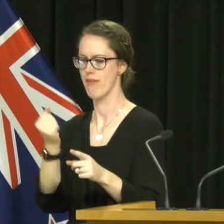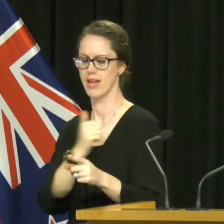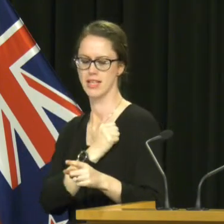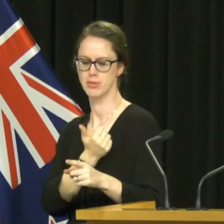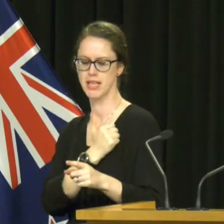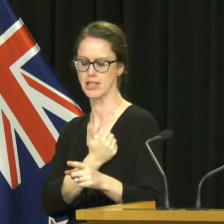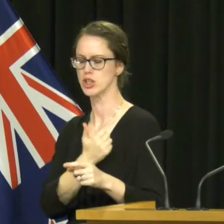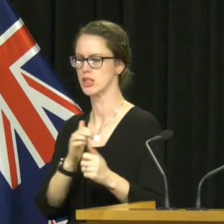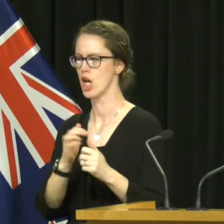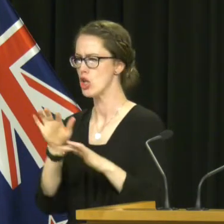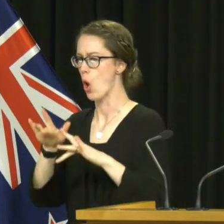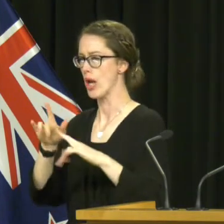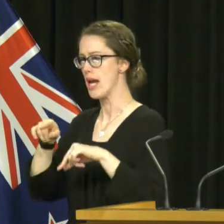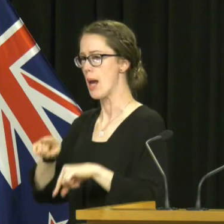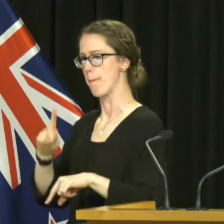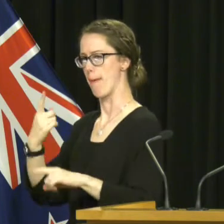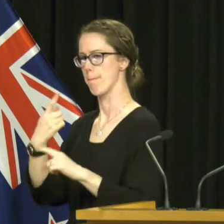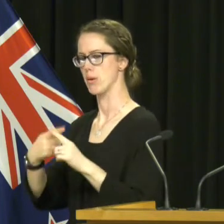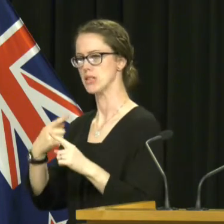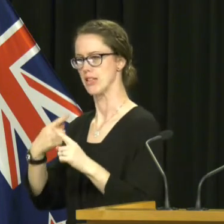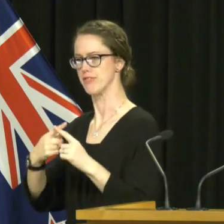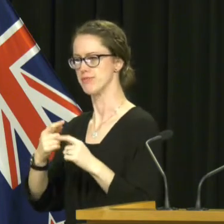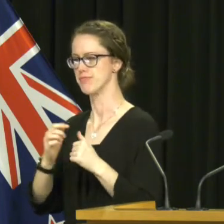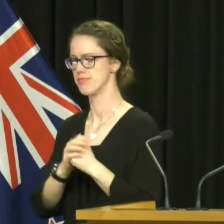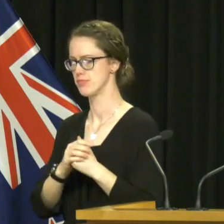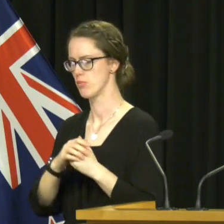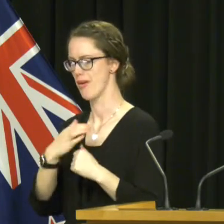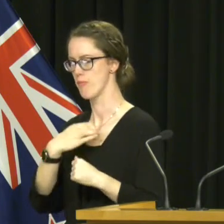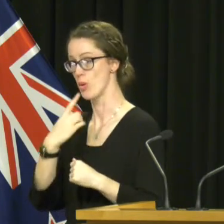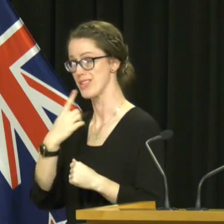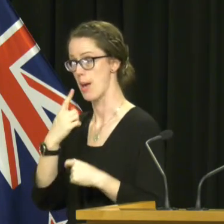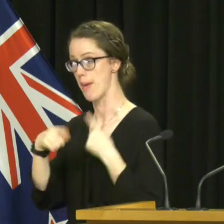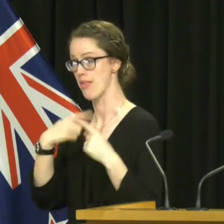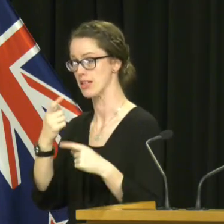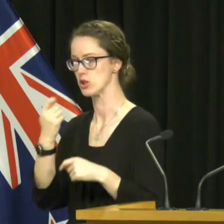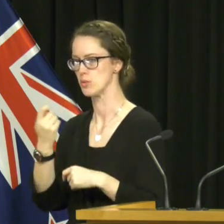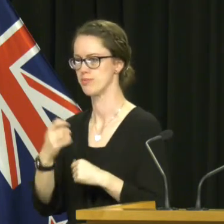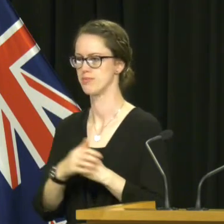haven't done that yet here, but I think it's a positive move on their part, and we'll have more to say on it soon.